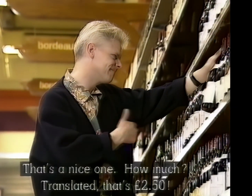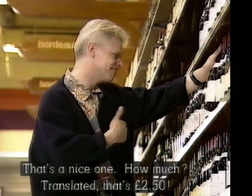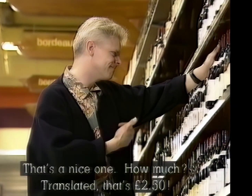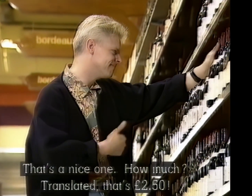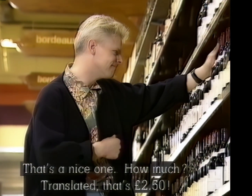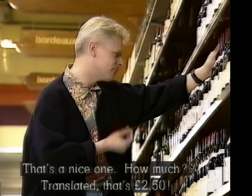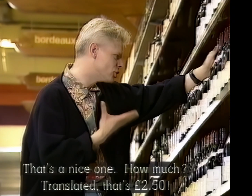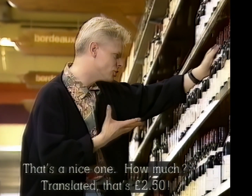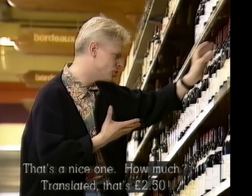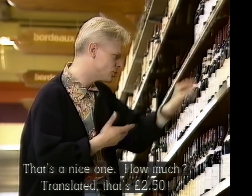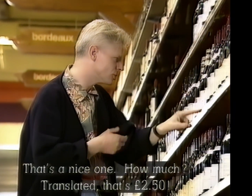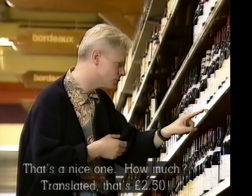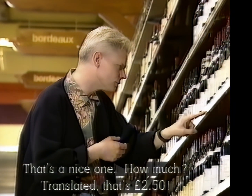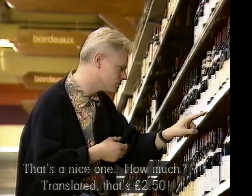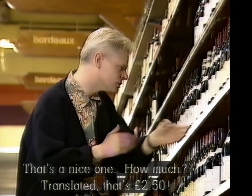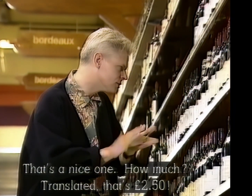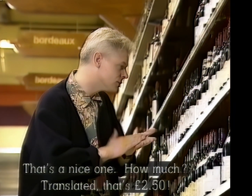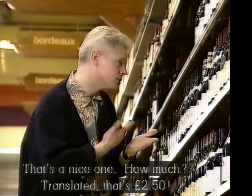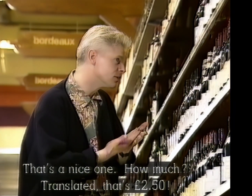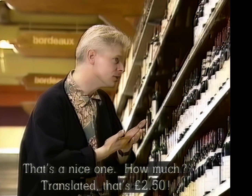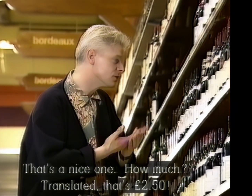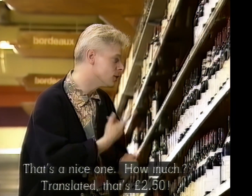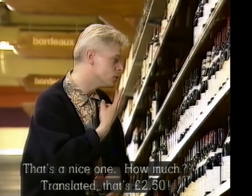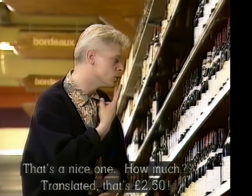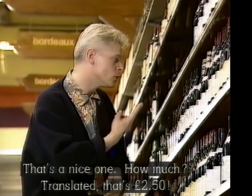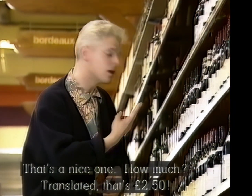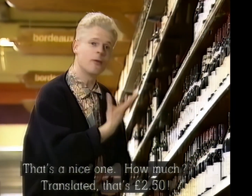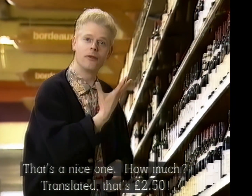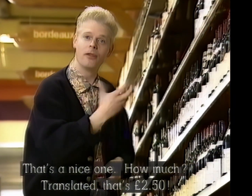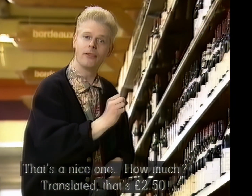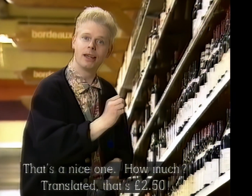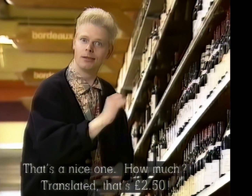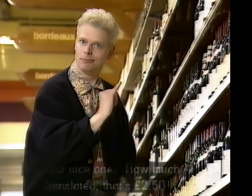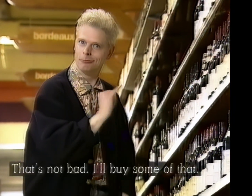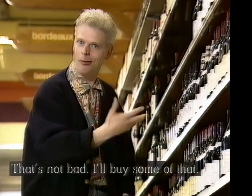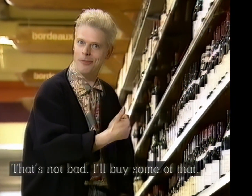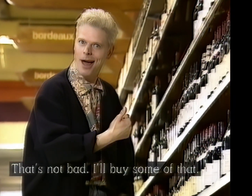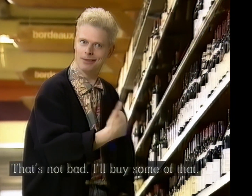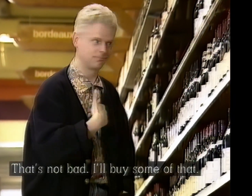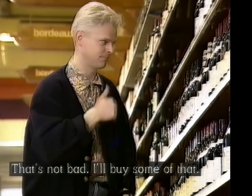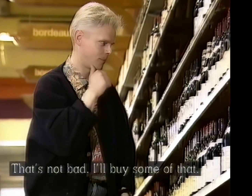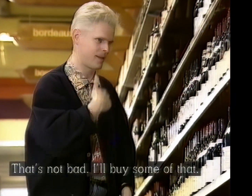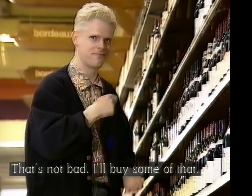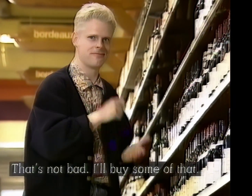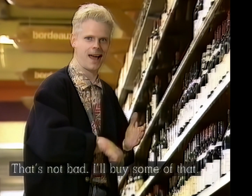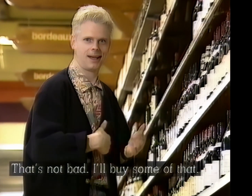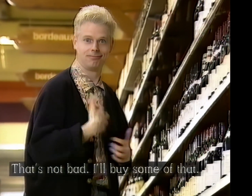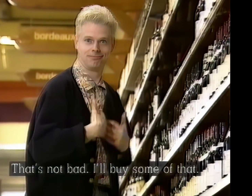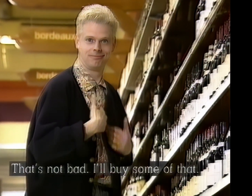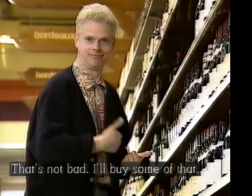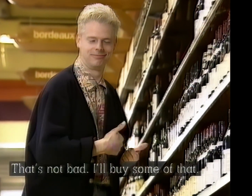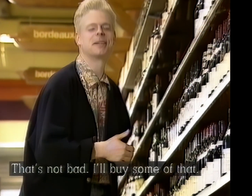That's a nice one. How much is that? Let's see. Translated, that's £2.50. That's not bad. I'm going to buy some of that, I think.